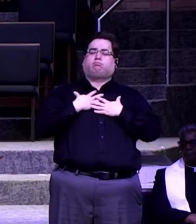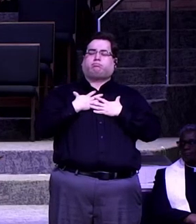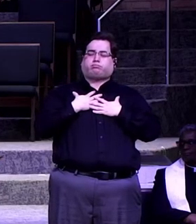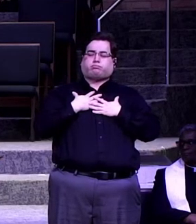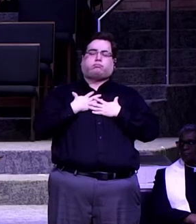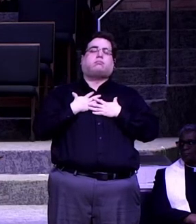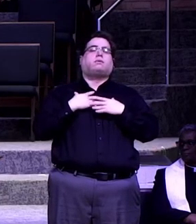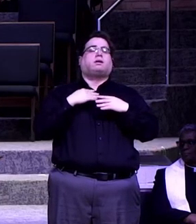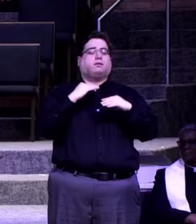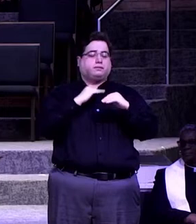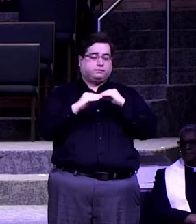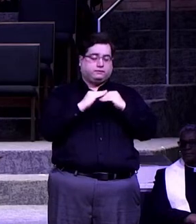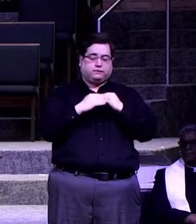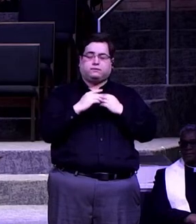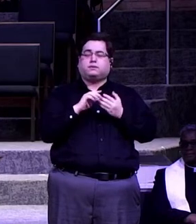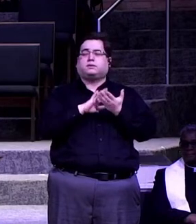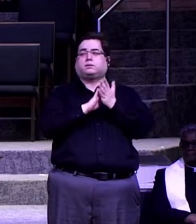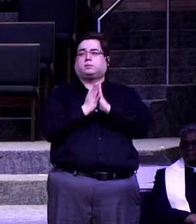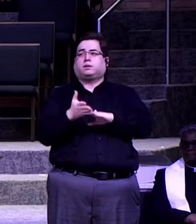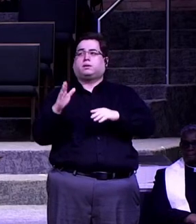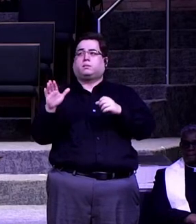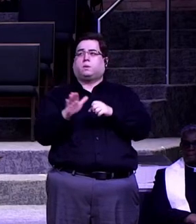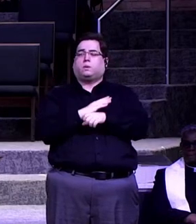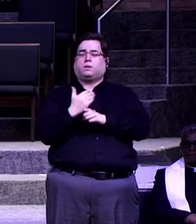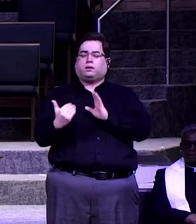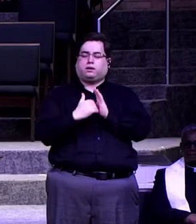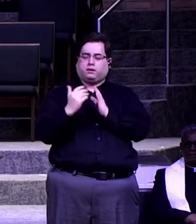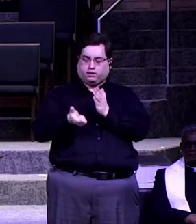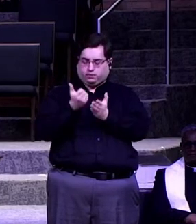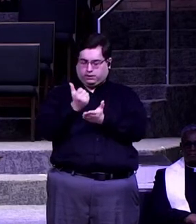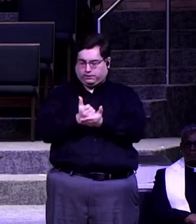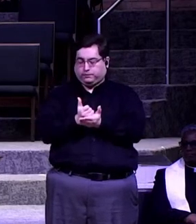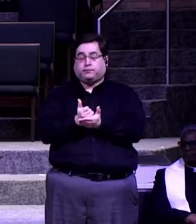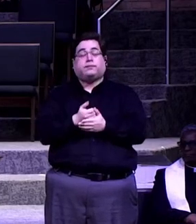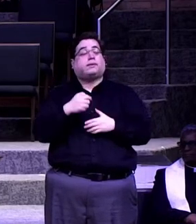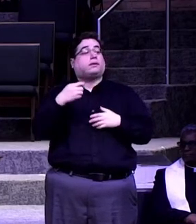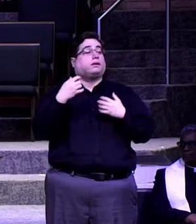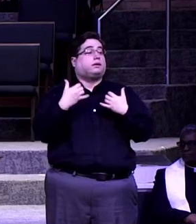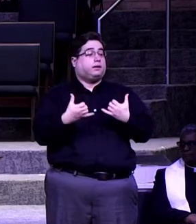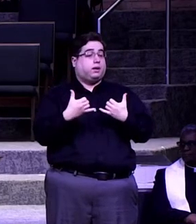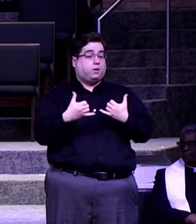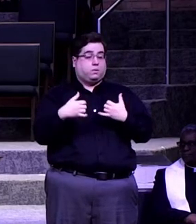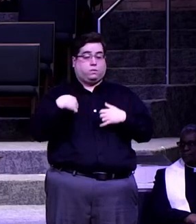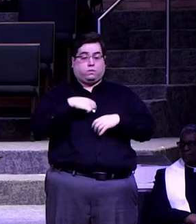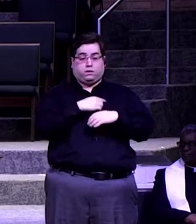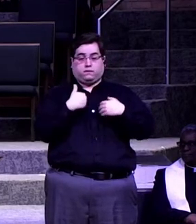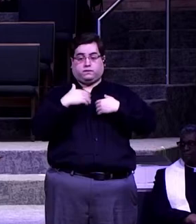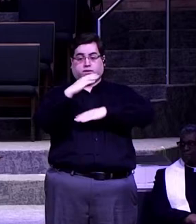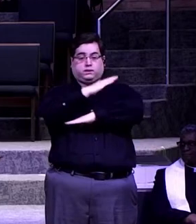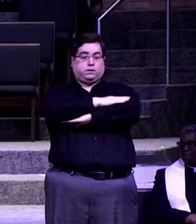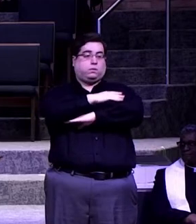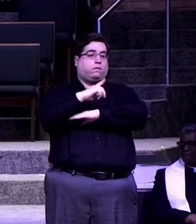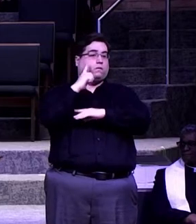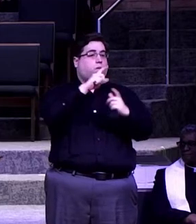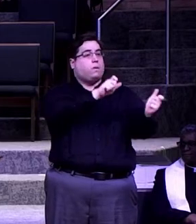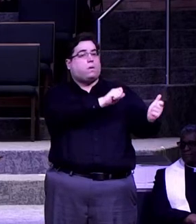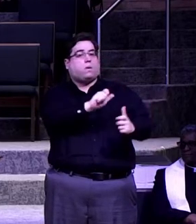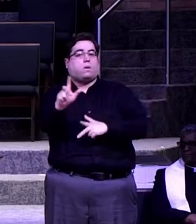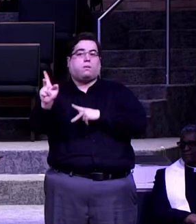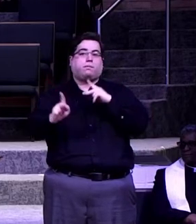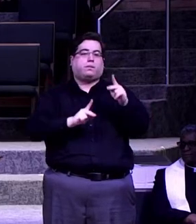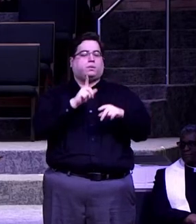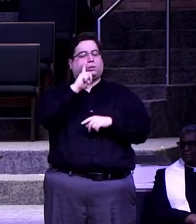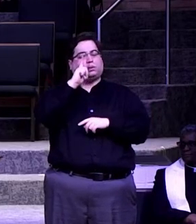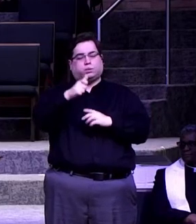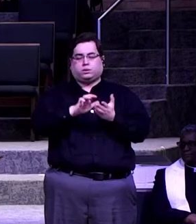us whole again. Amen. This is a table for all people. You do not need to be a